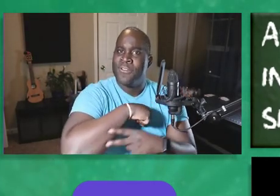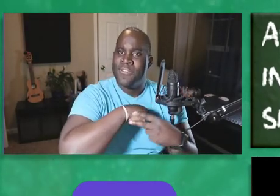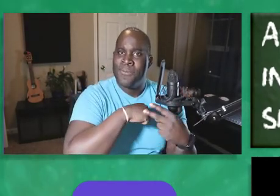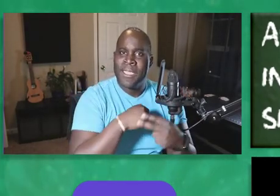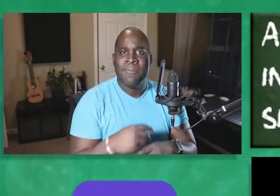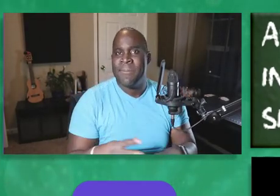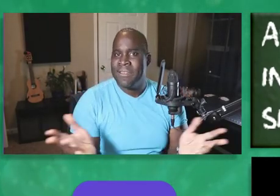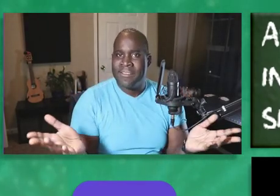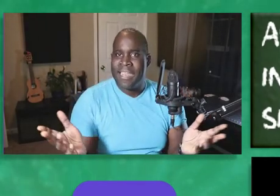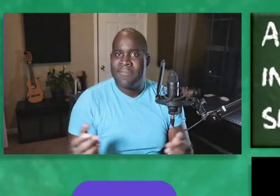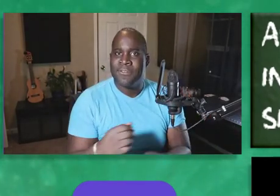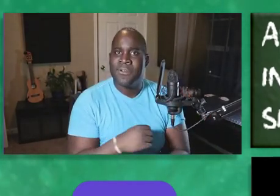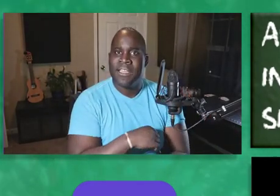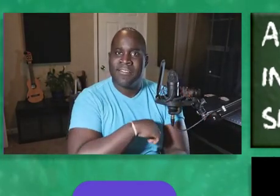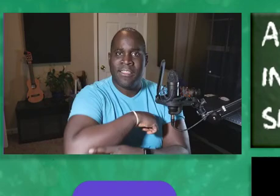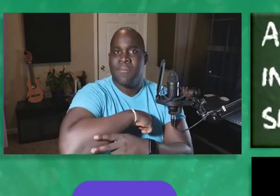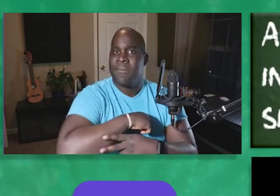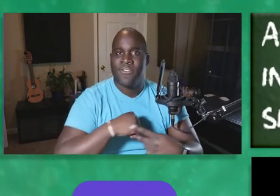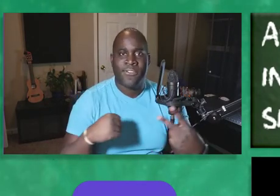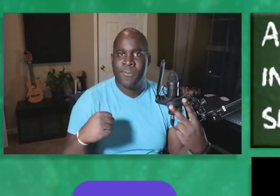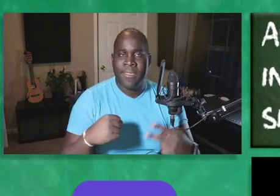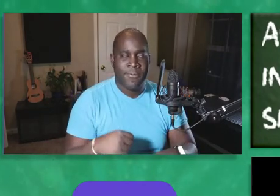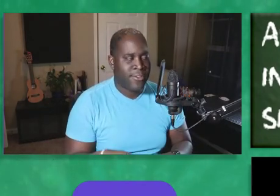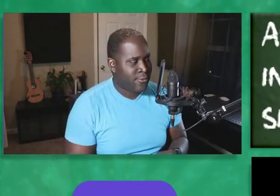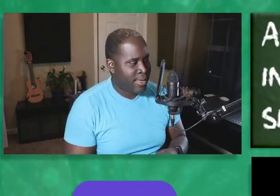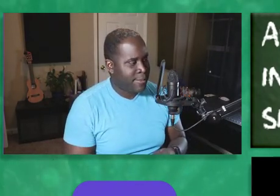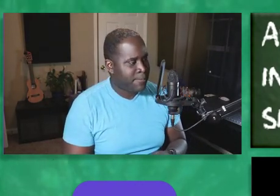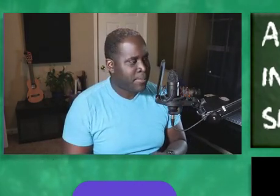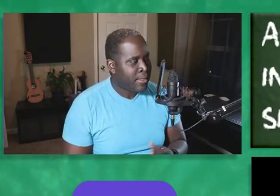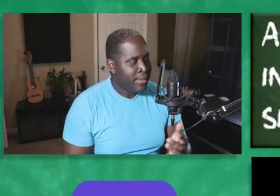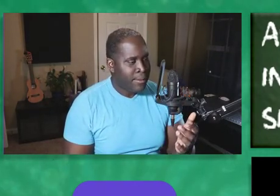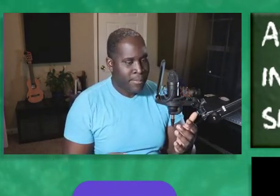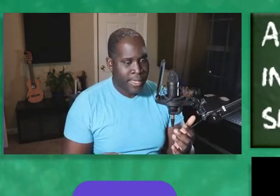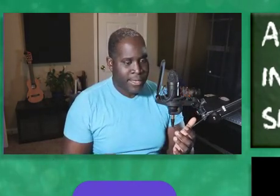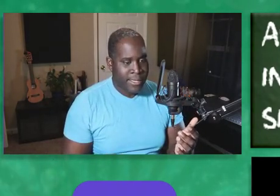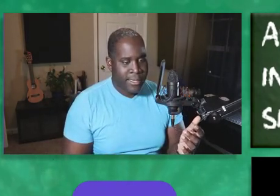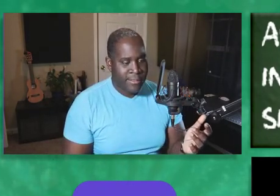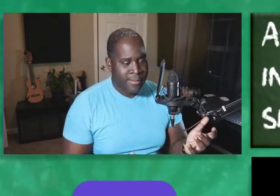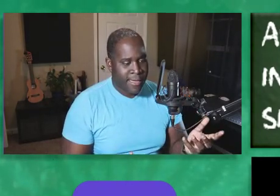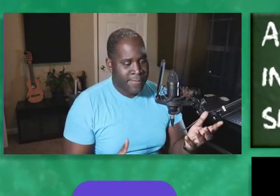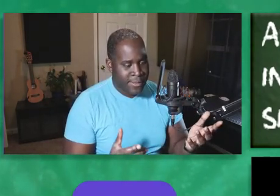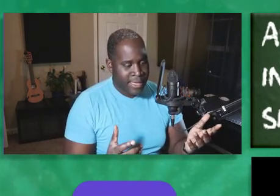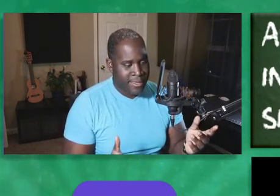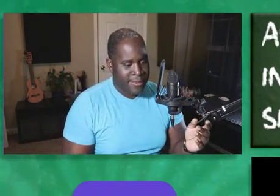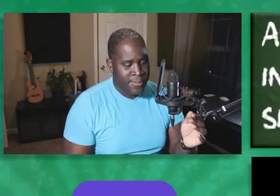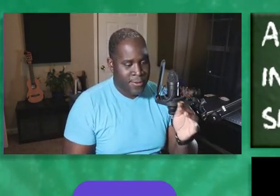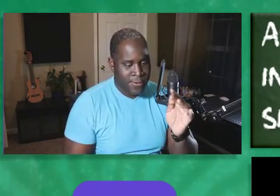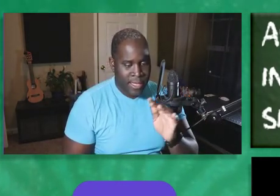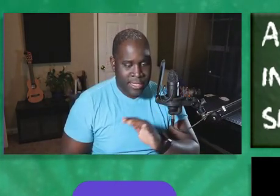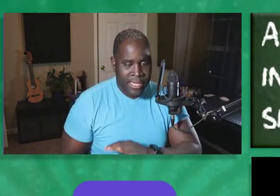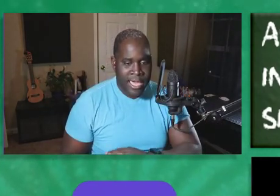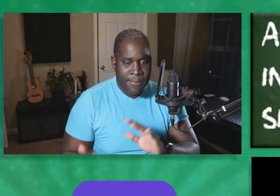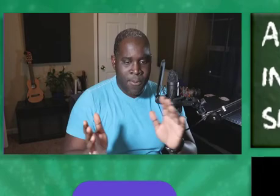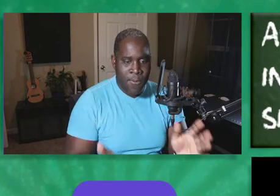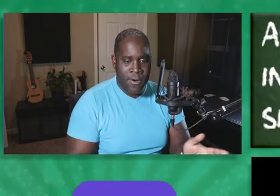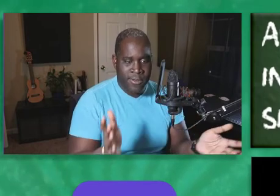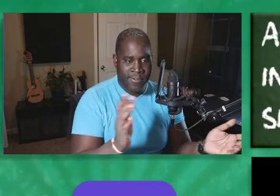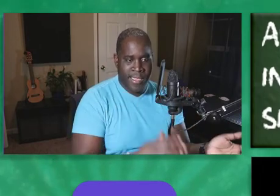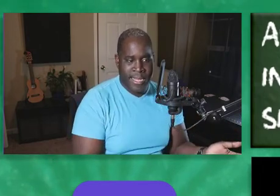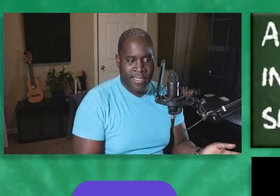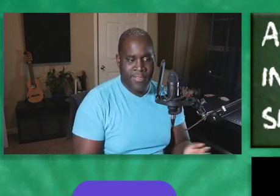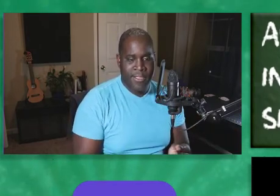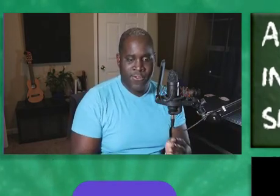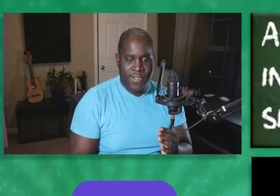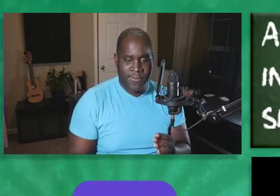just looks this way. Maybe it doesn't have to look like stealing. Maybe it's just the way that we describe it. But I feel like there's a lot more